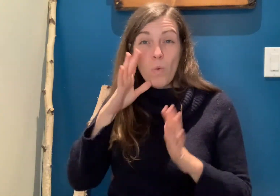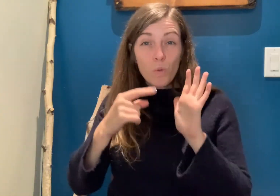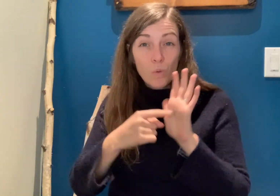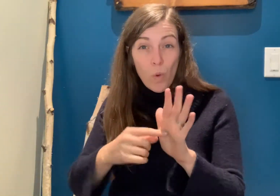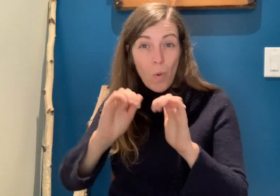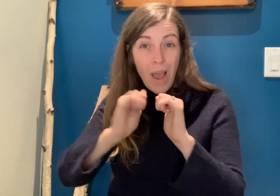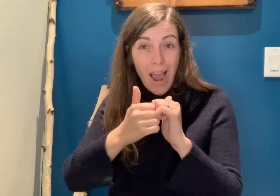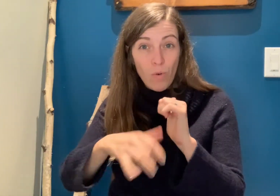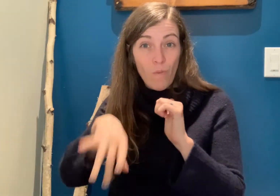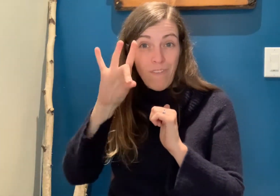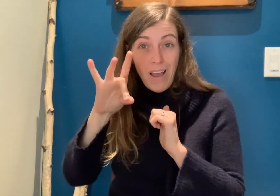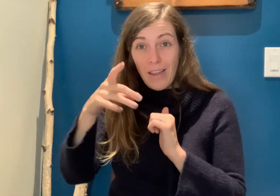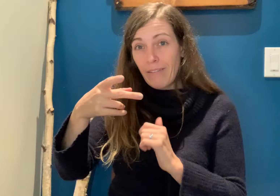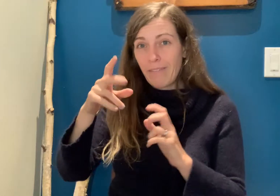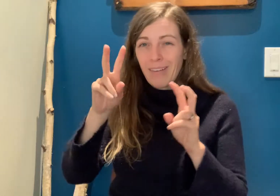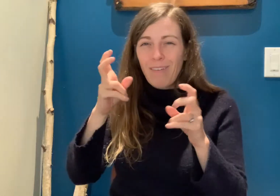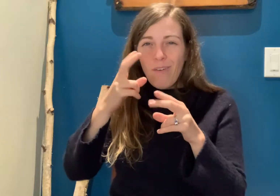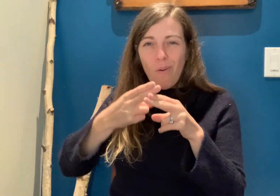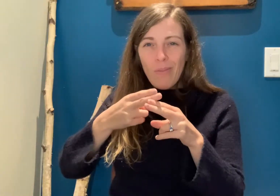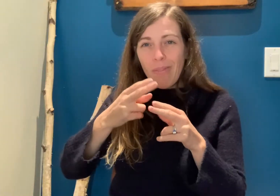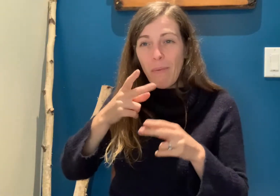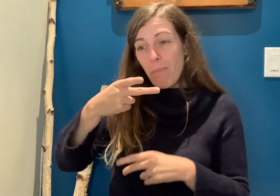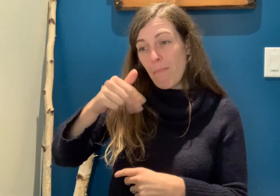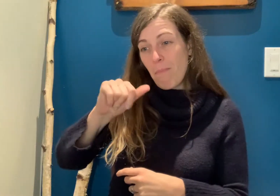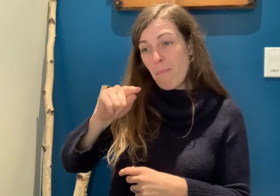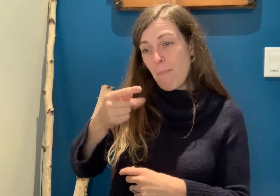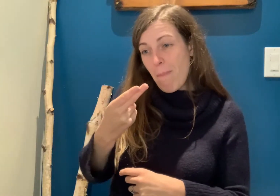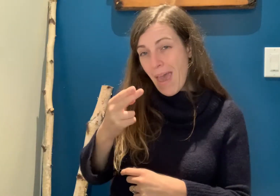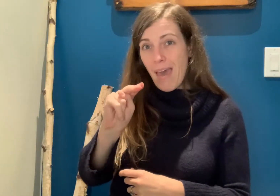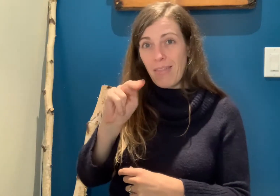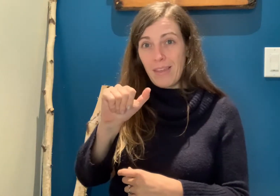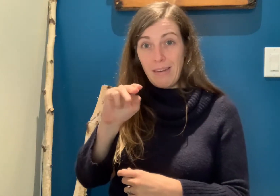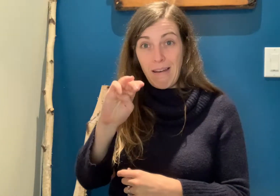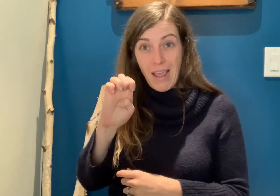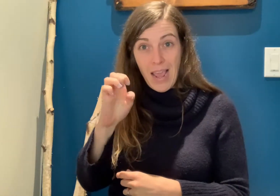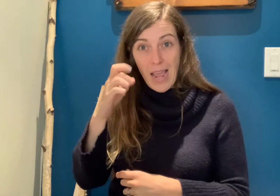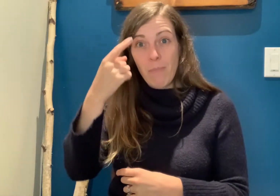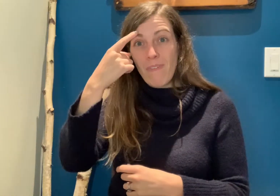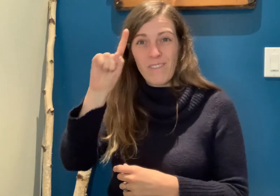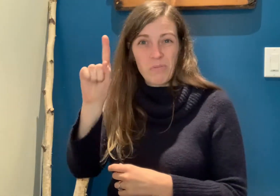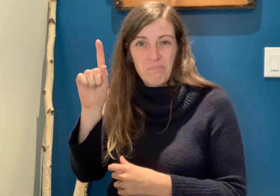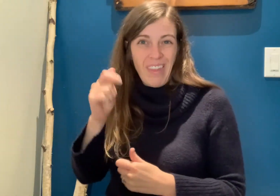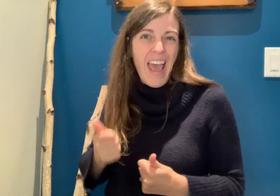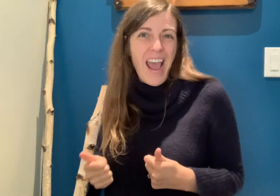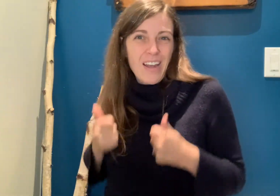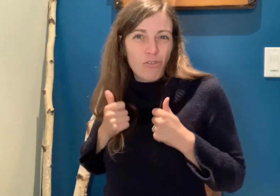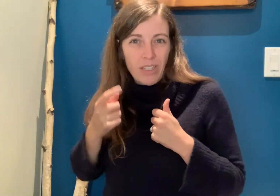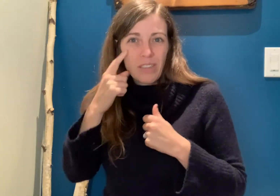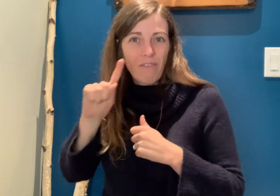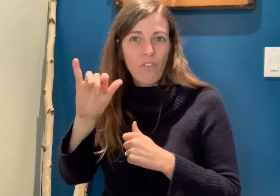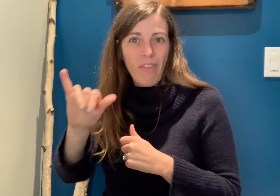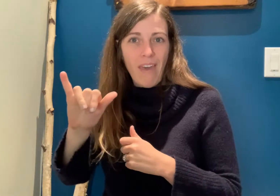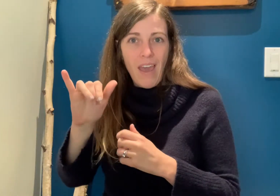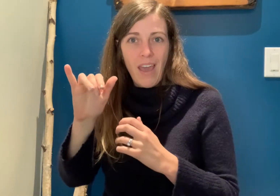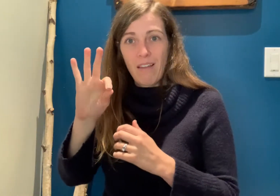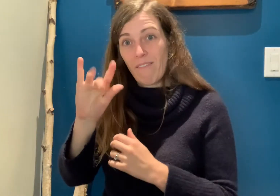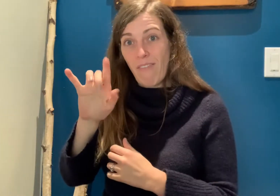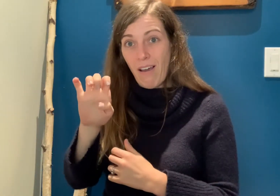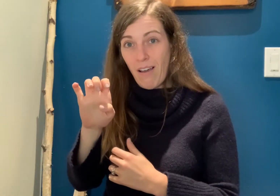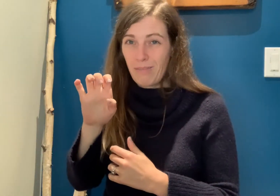saved. I'm going to show you how to find that on that path name, that address for the file. I'll